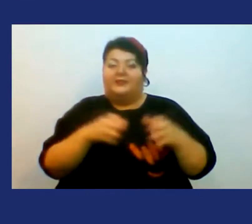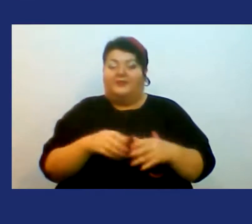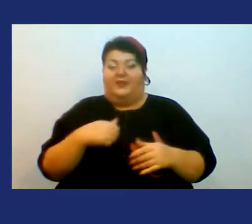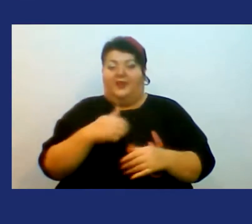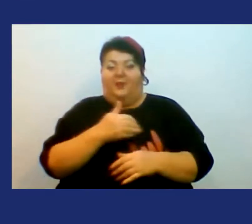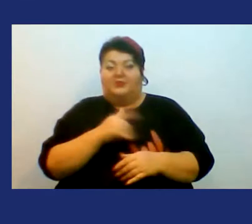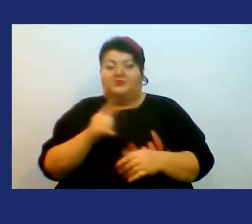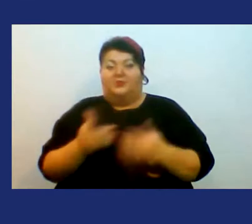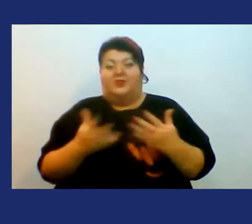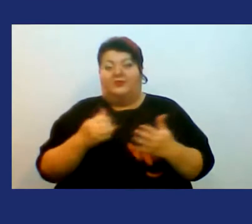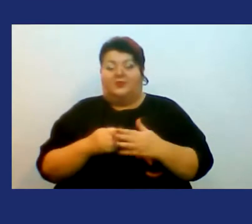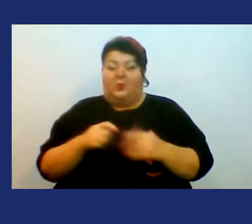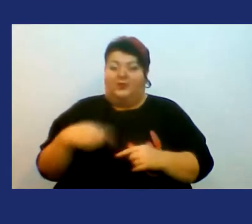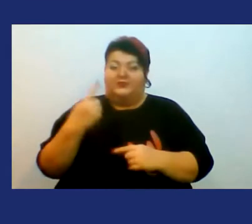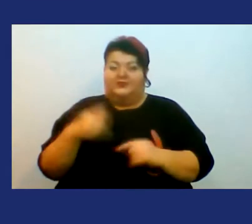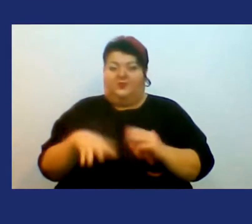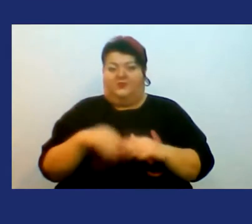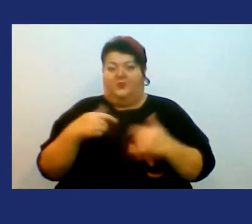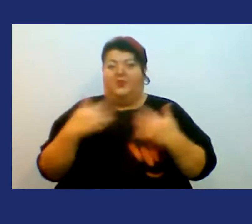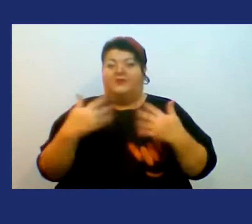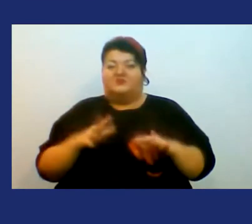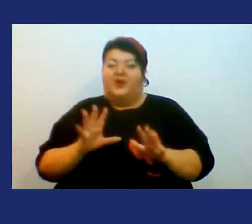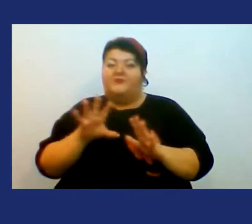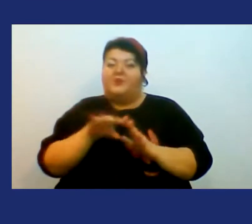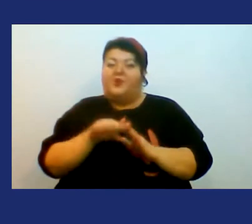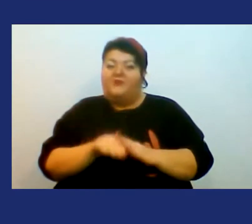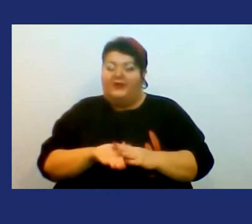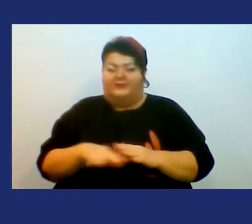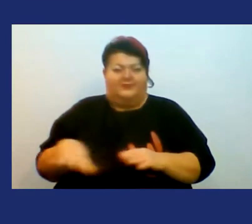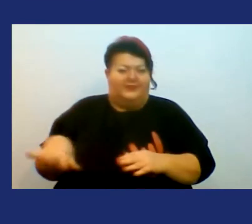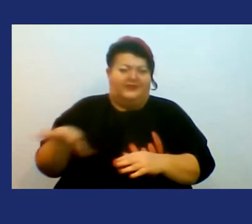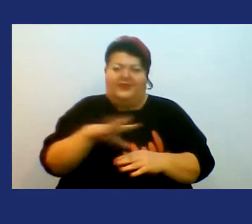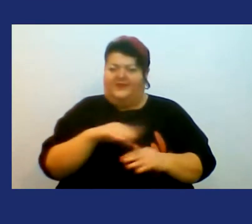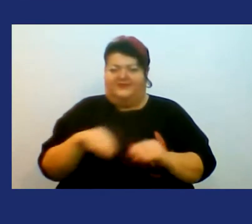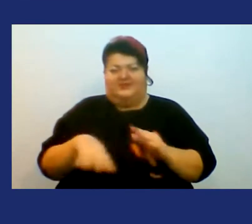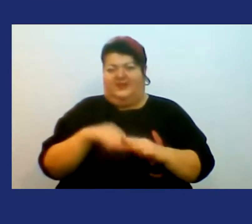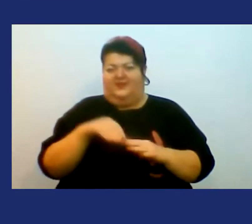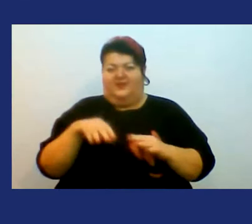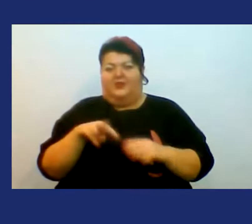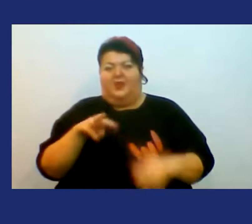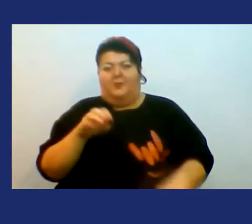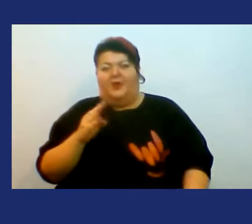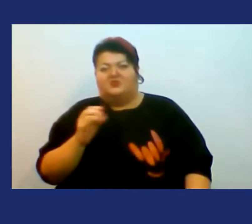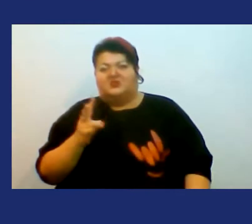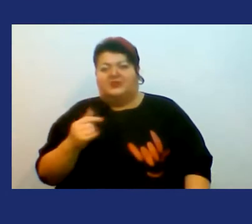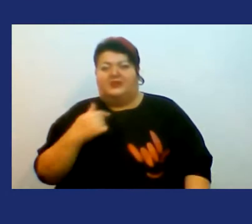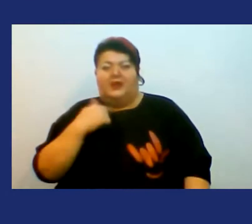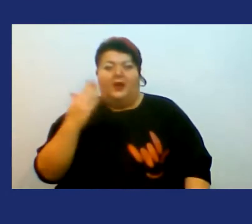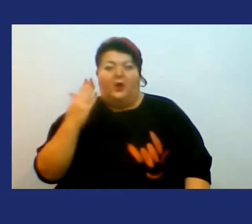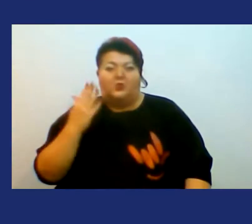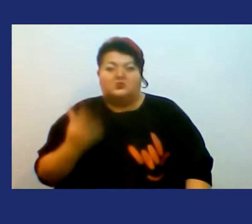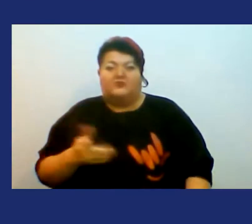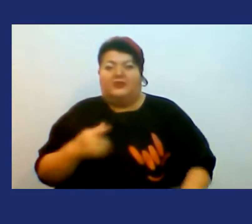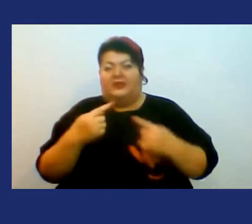we'll have some pilots, polling stations in place. I hope that by next uh, local elections, we will